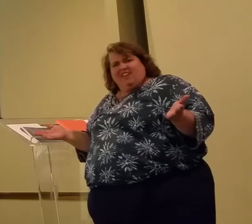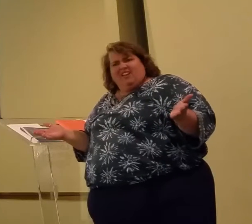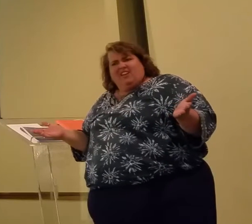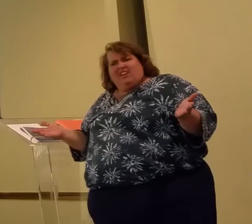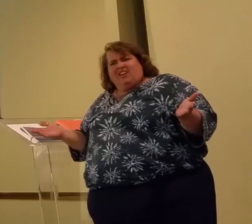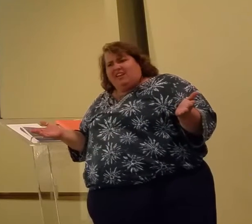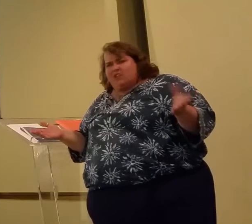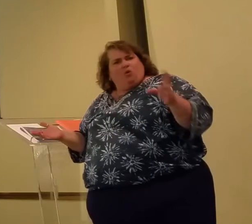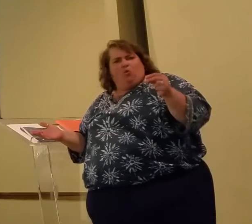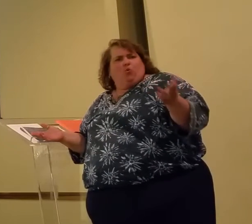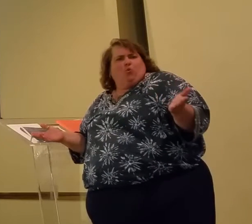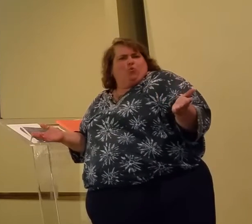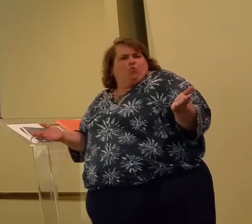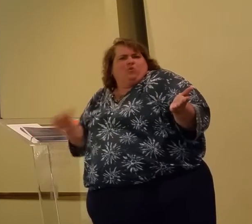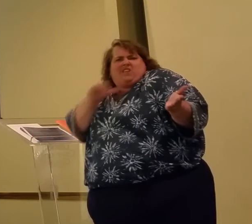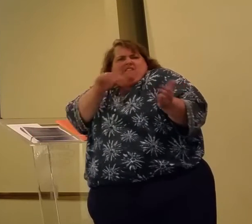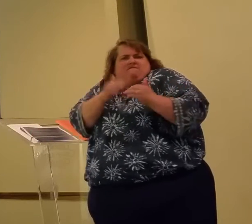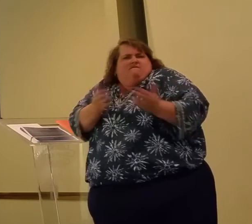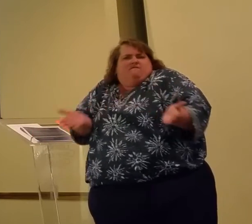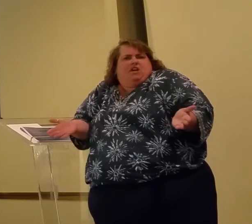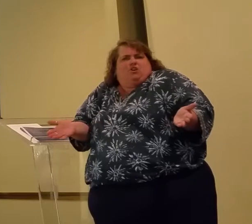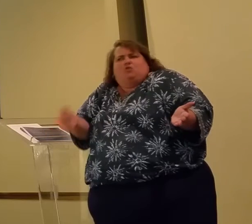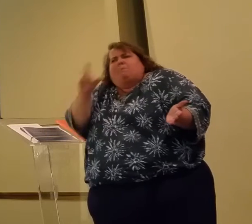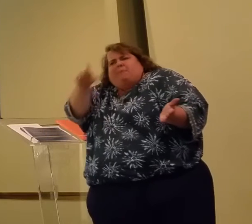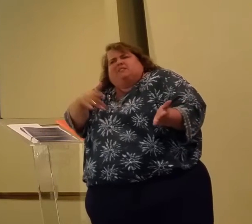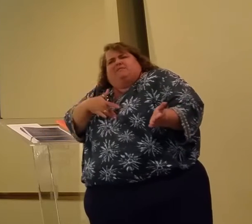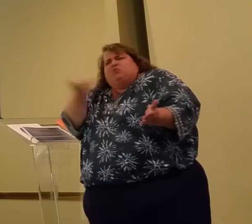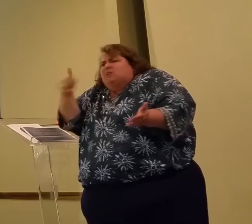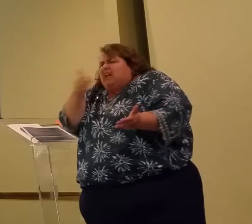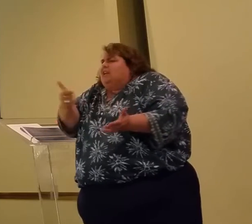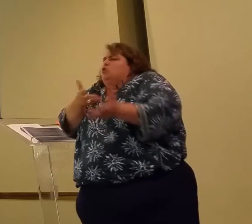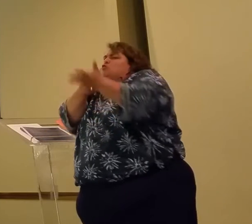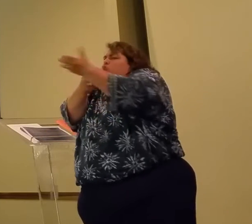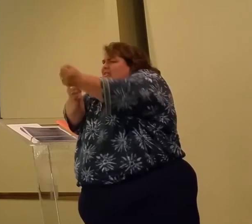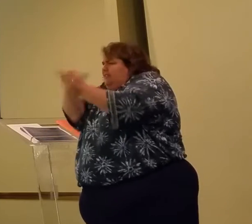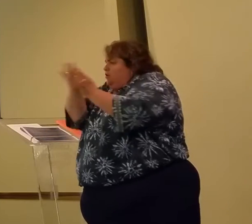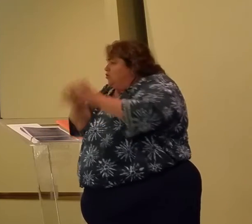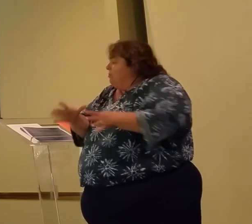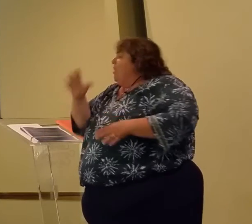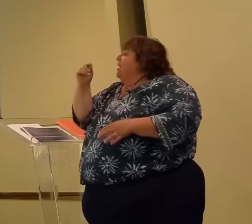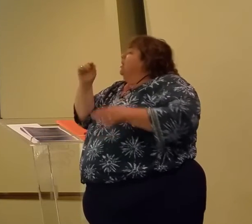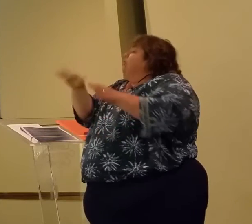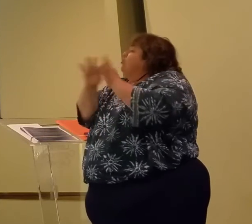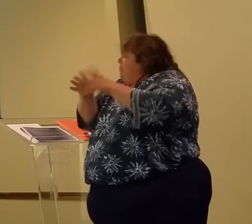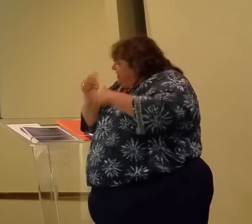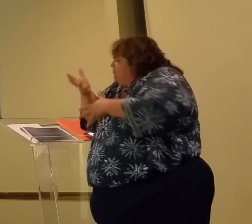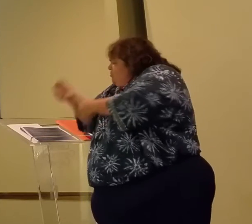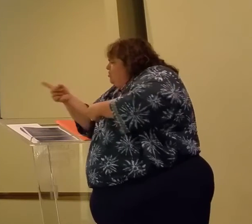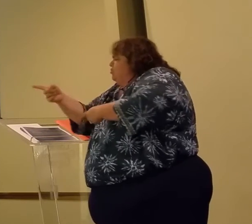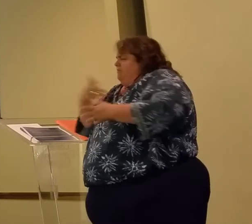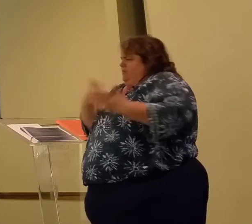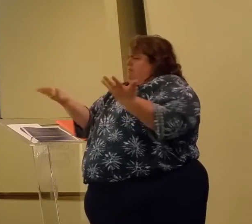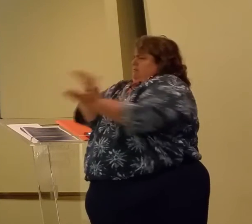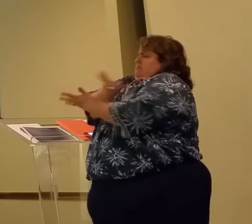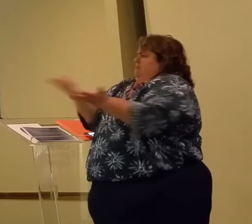fair to you all? Of course it's not. You need to feel like you can trust that interpreter. And the